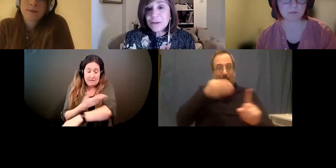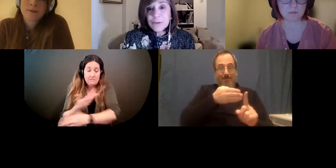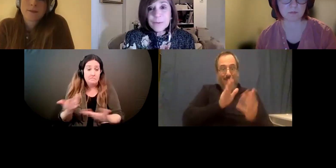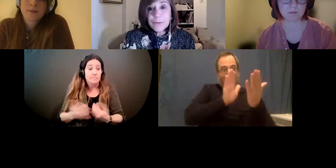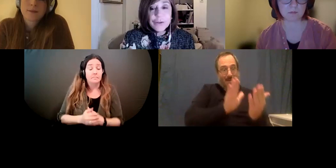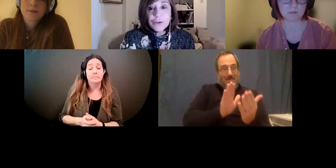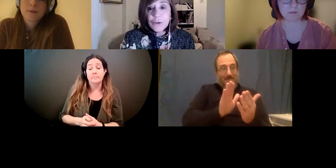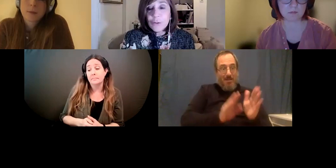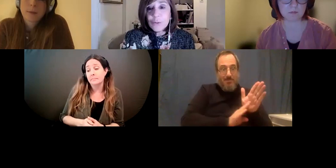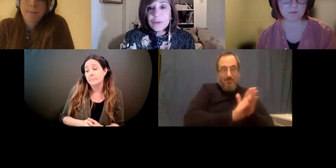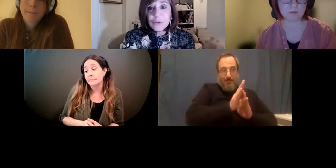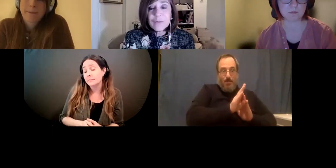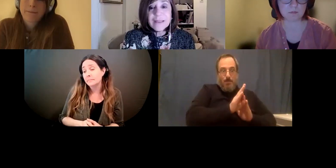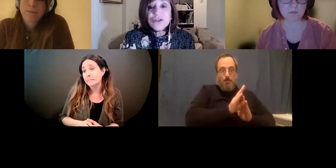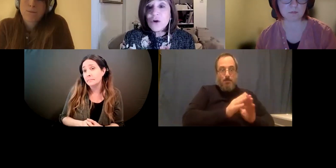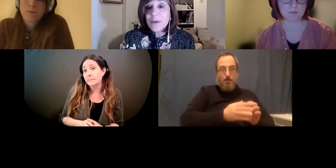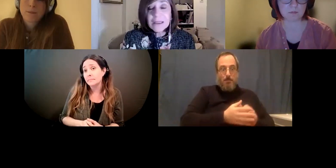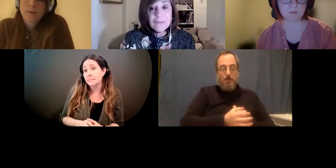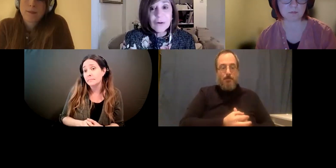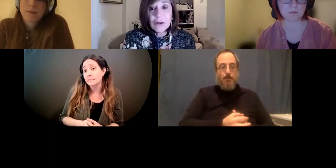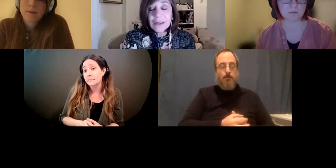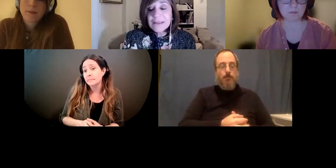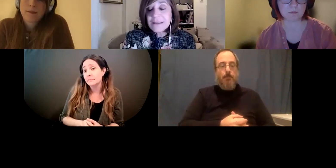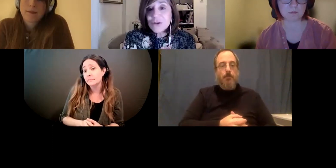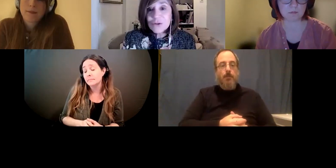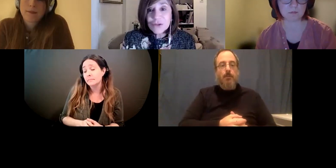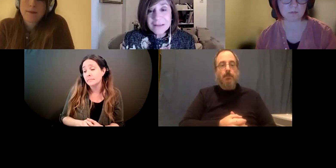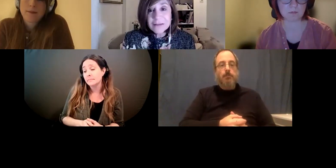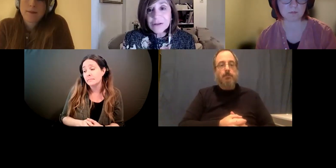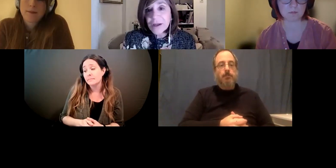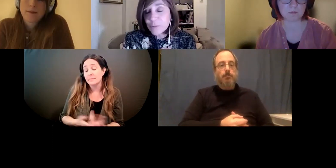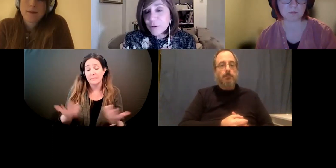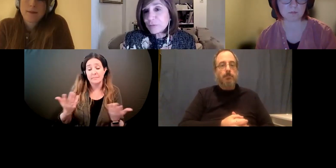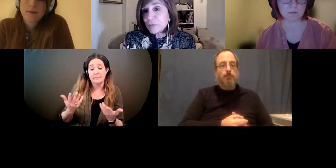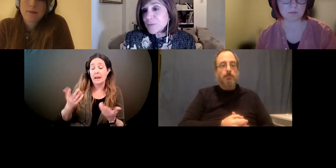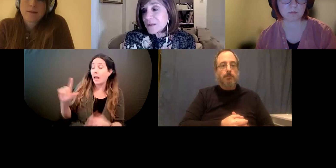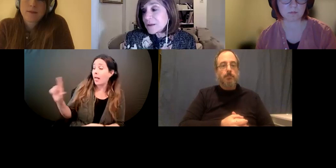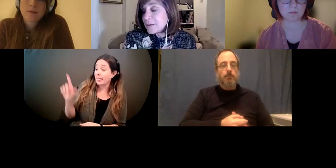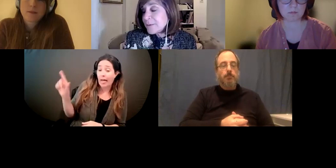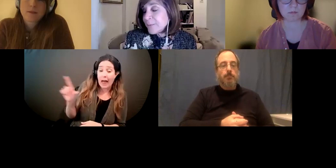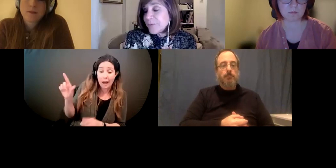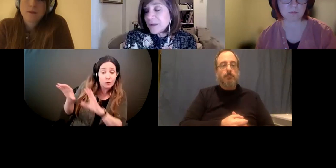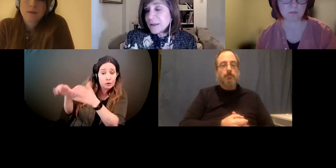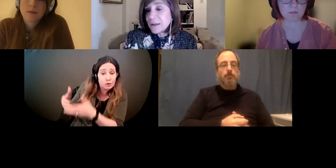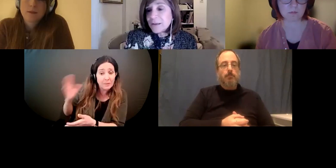reconstituting, you know, we've let so many of our institutions, the library groups, the